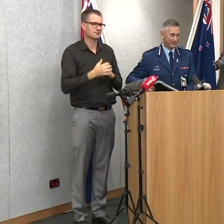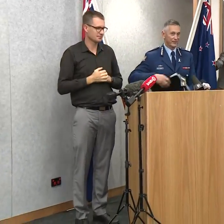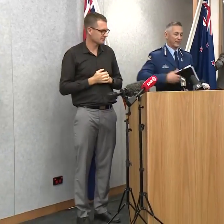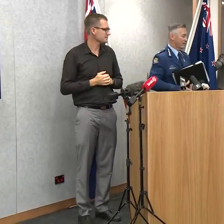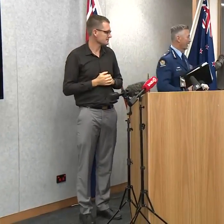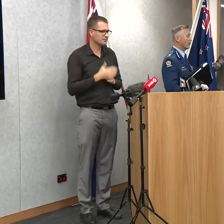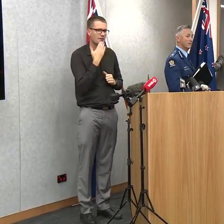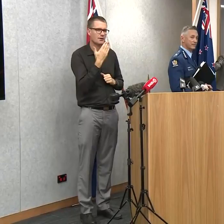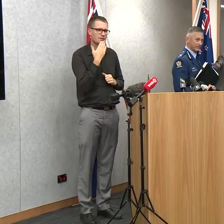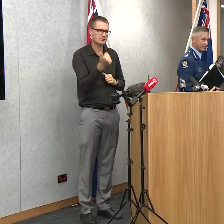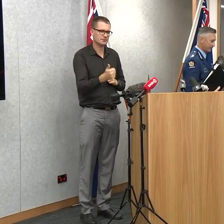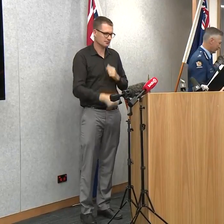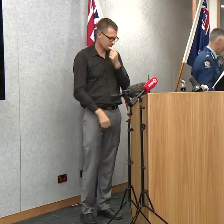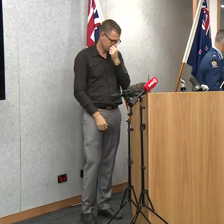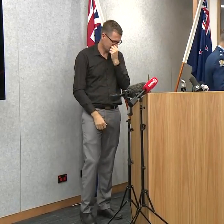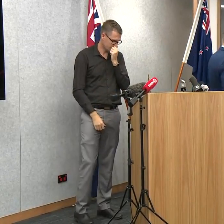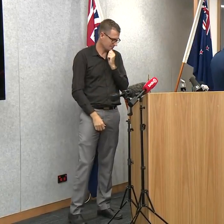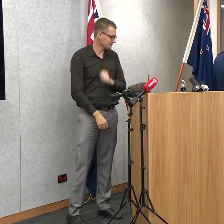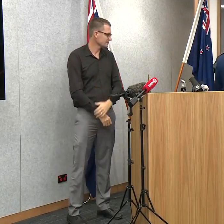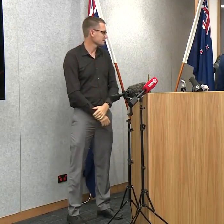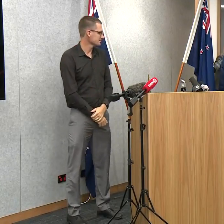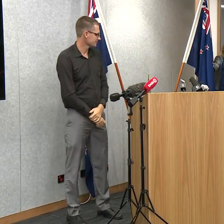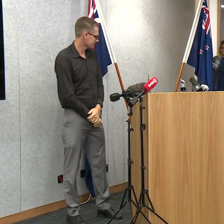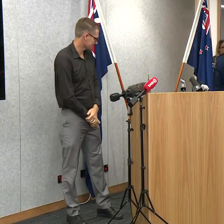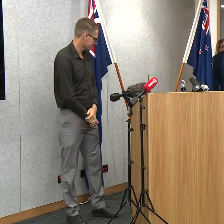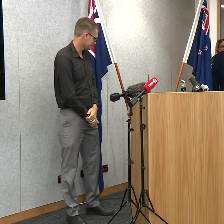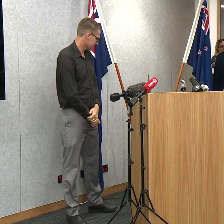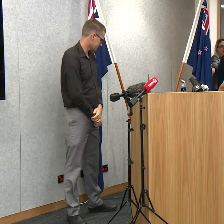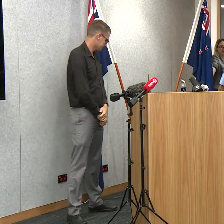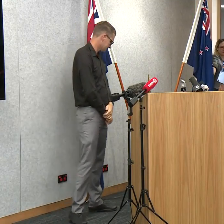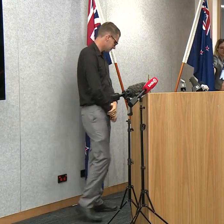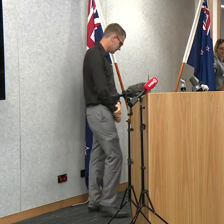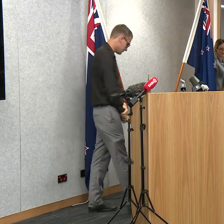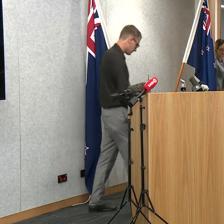Commissioner, just in Thank you. Australian inquiries, because they've been diverted back to you.